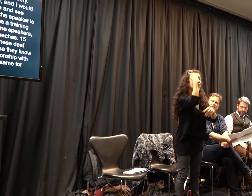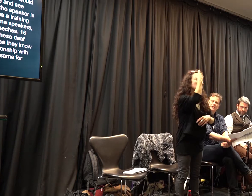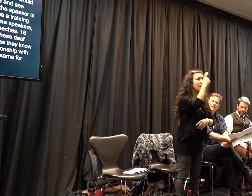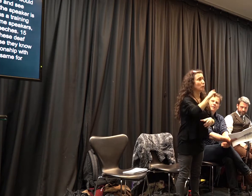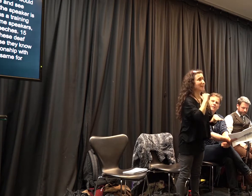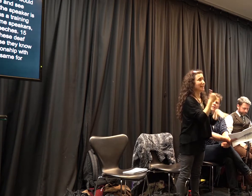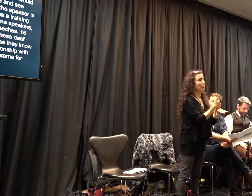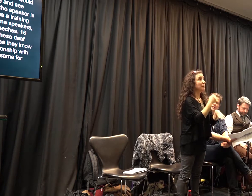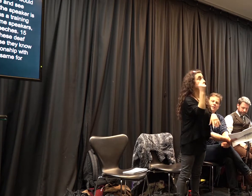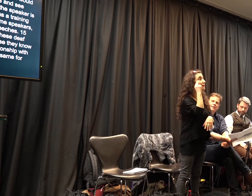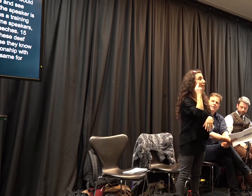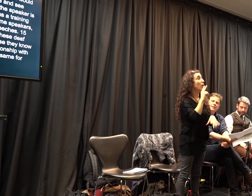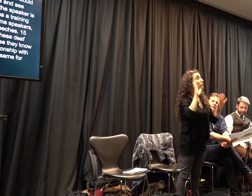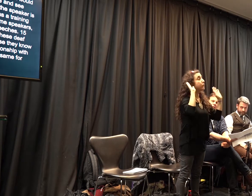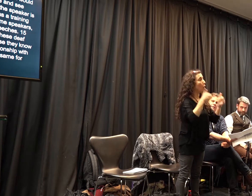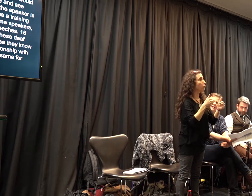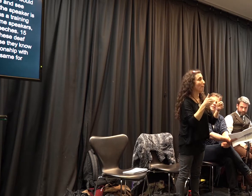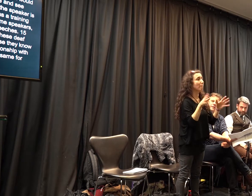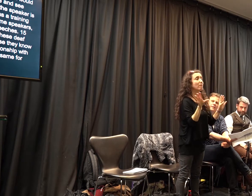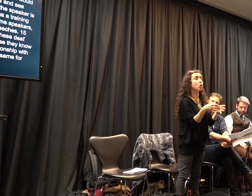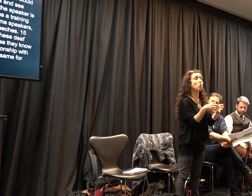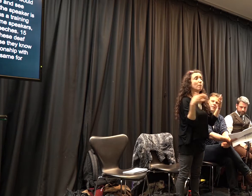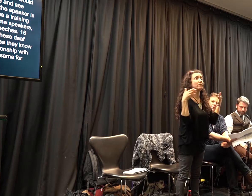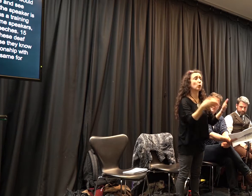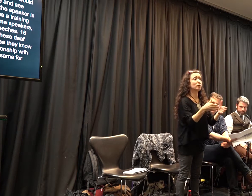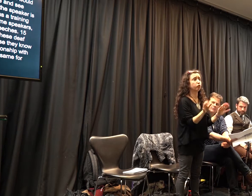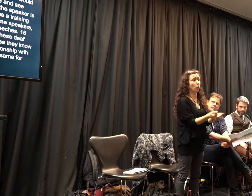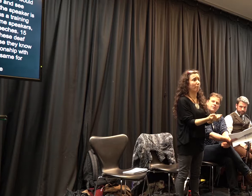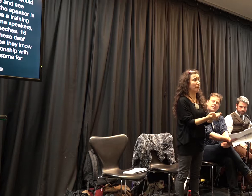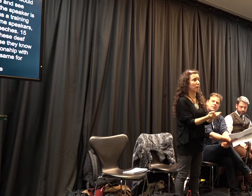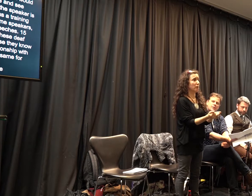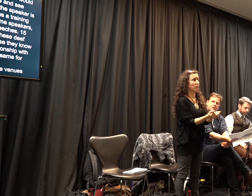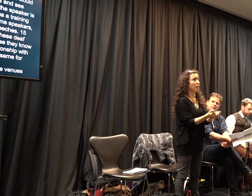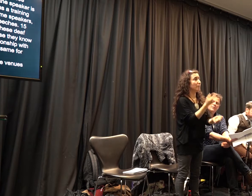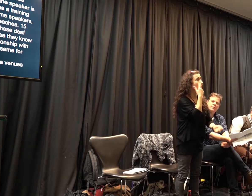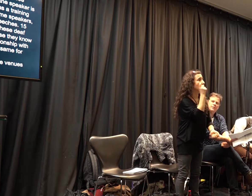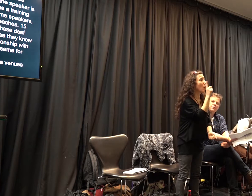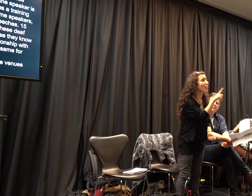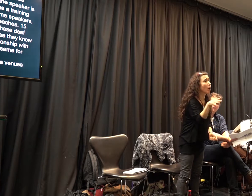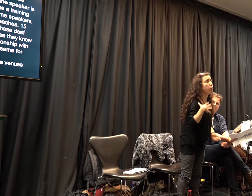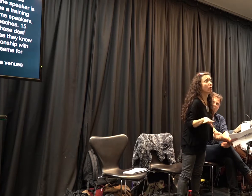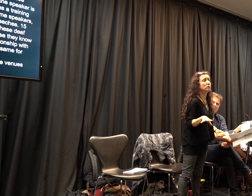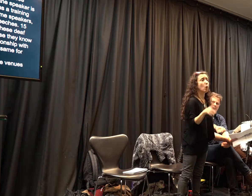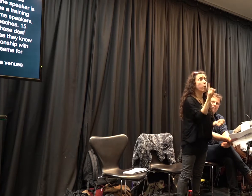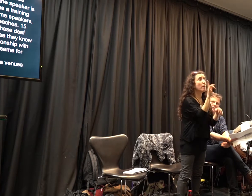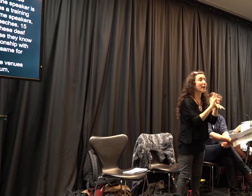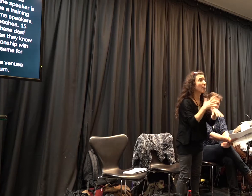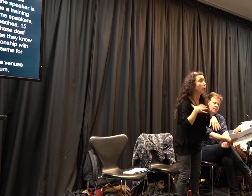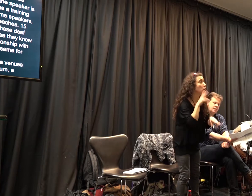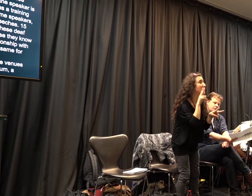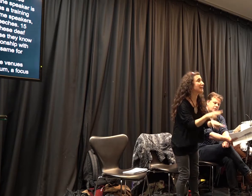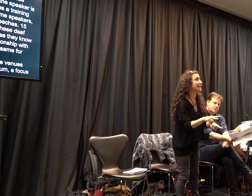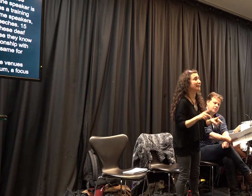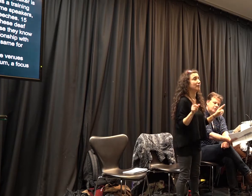minute. I think theatre venues should also think about setting up a deaf forum, a focus group. Find out what the